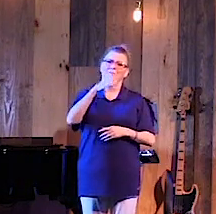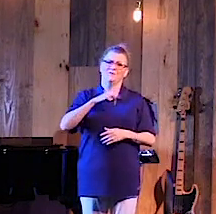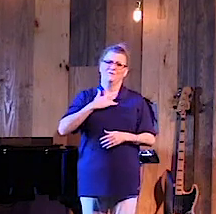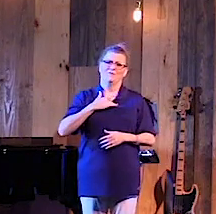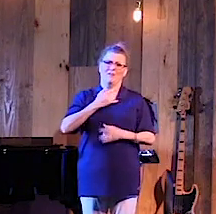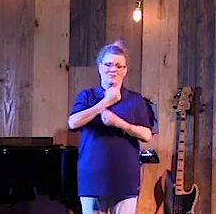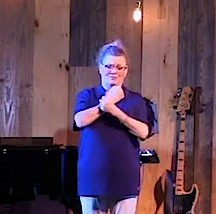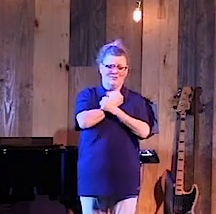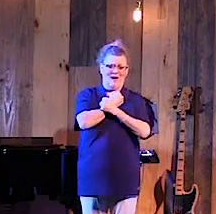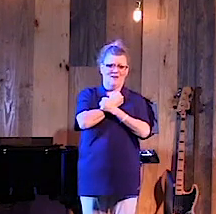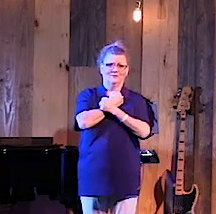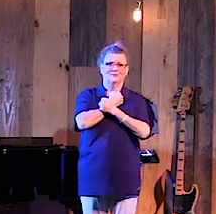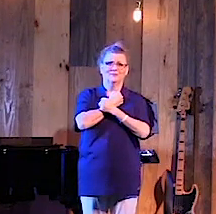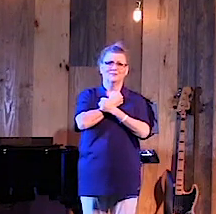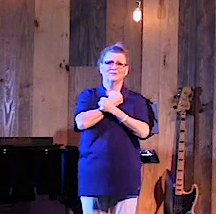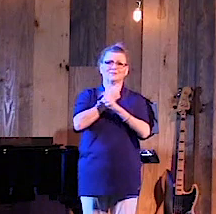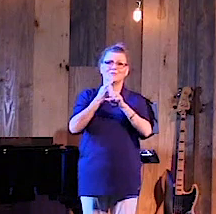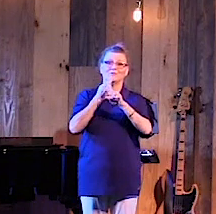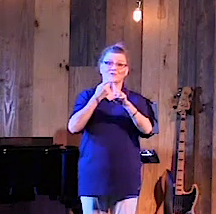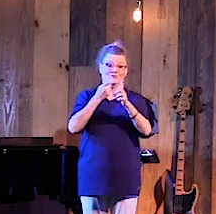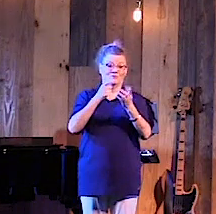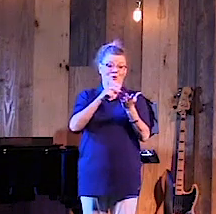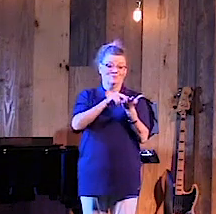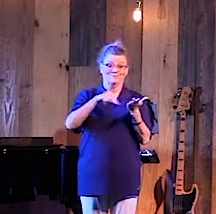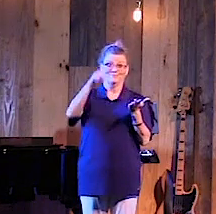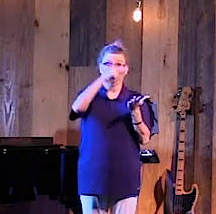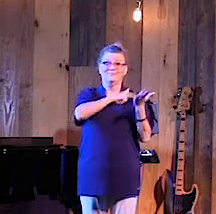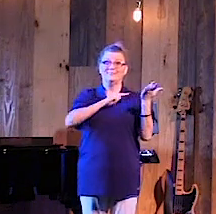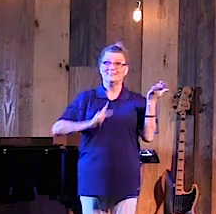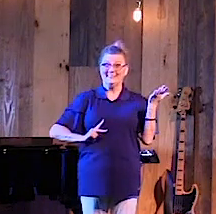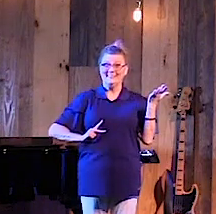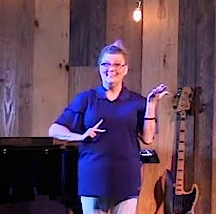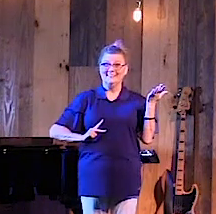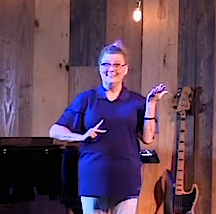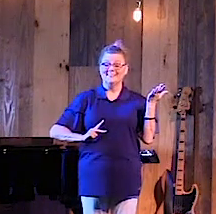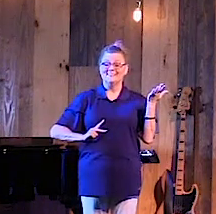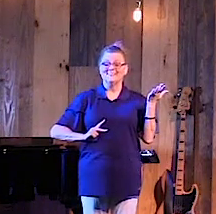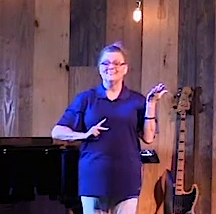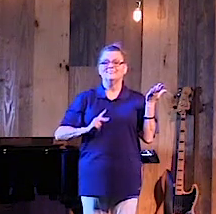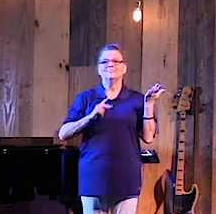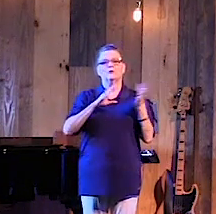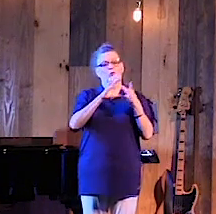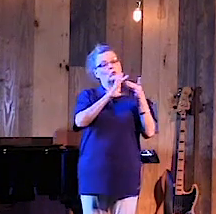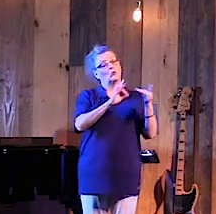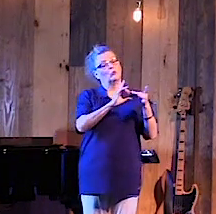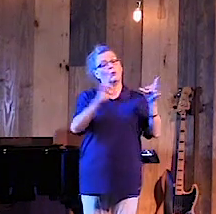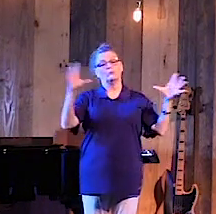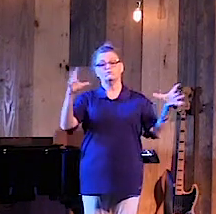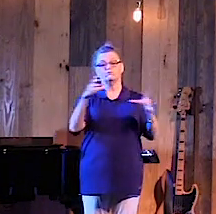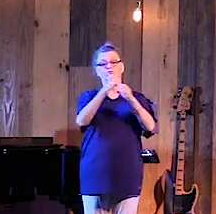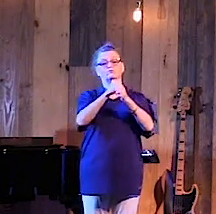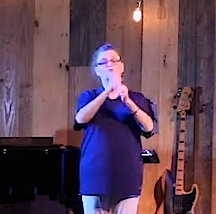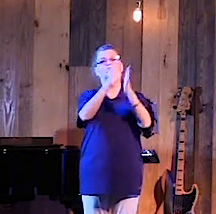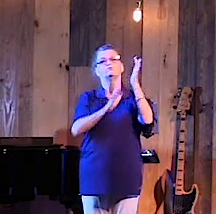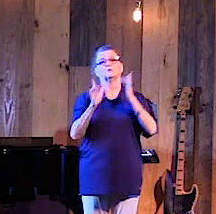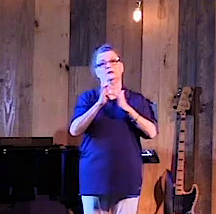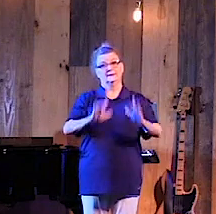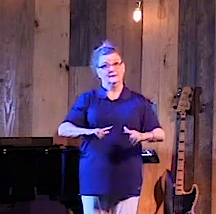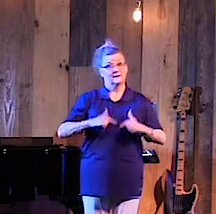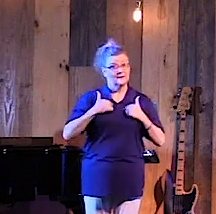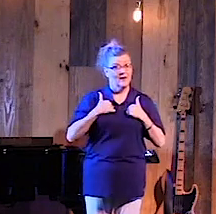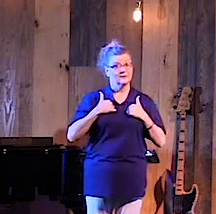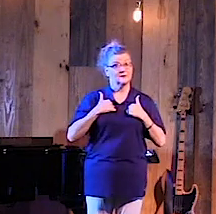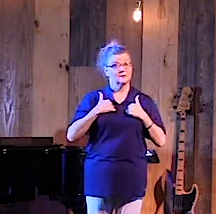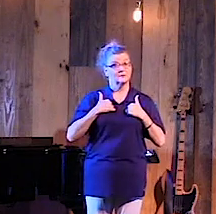this resurrected King. Nevertheless, the story is a summation of Jesus' life, a life that is defined